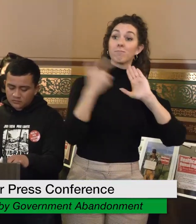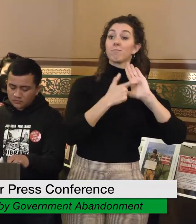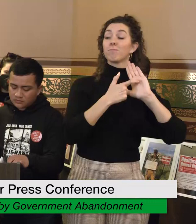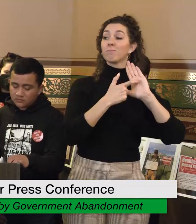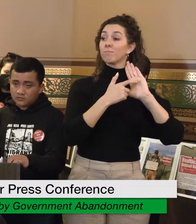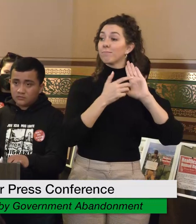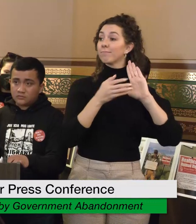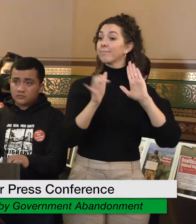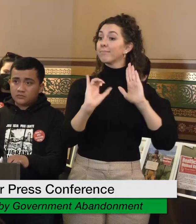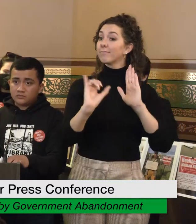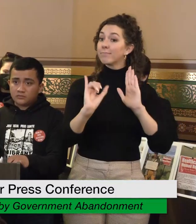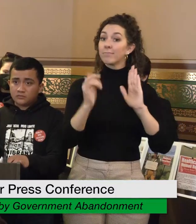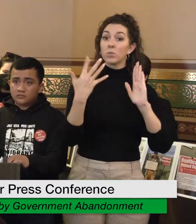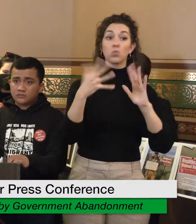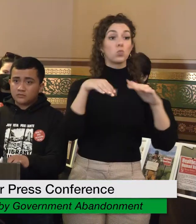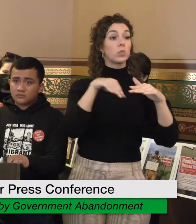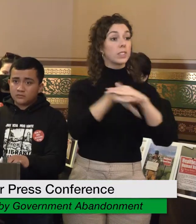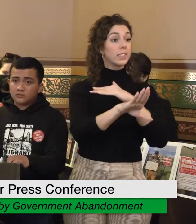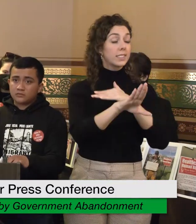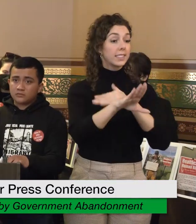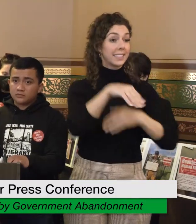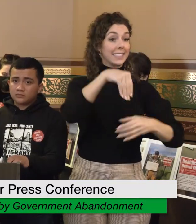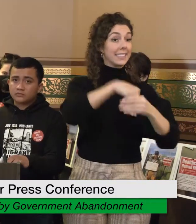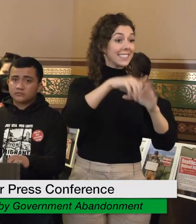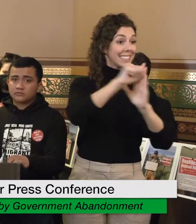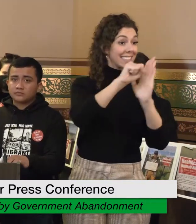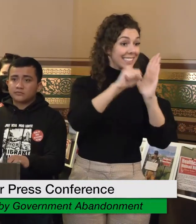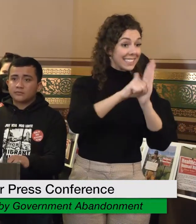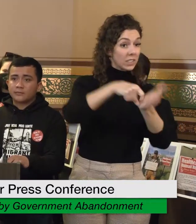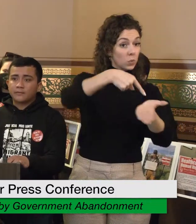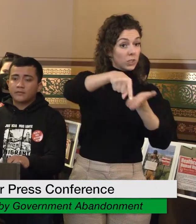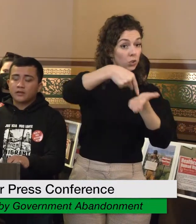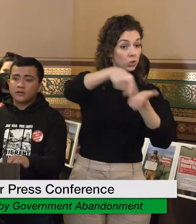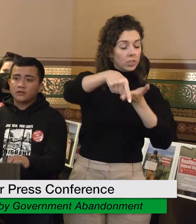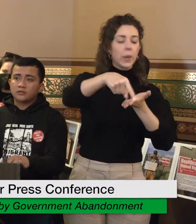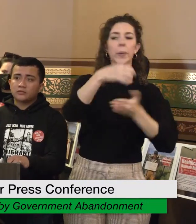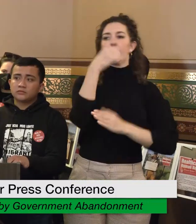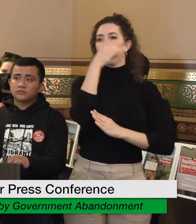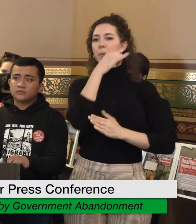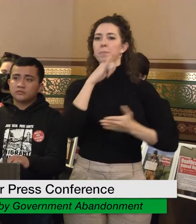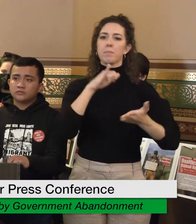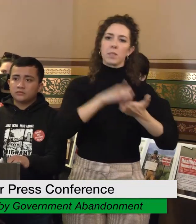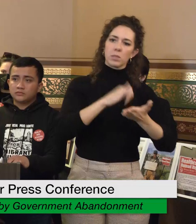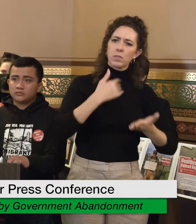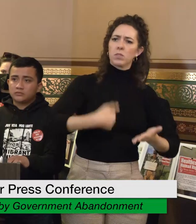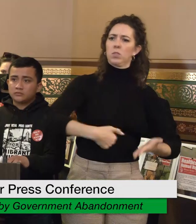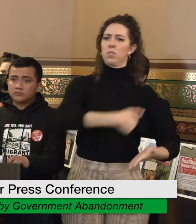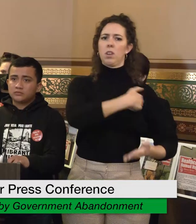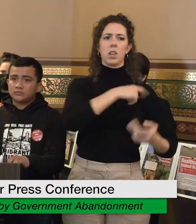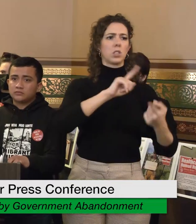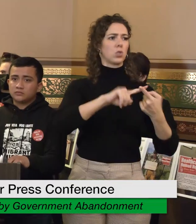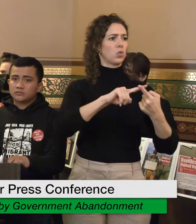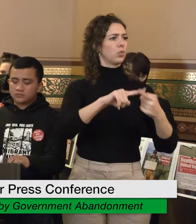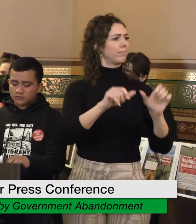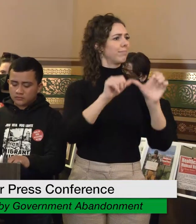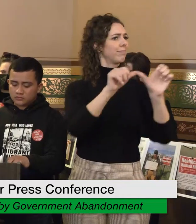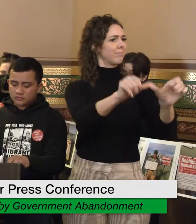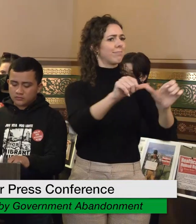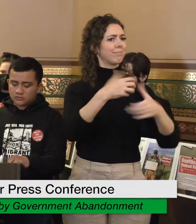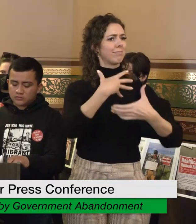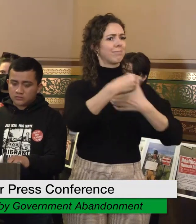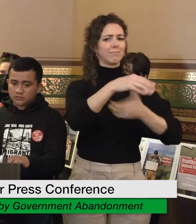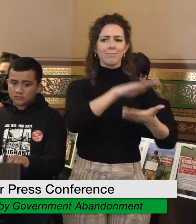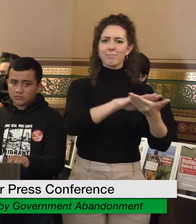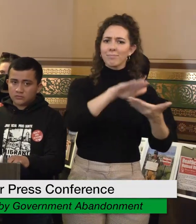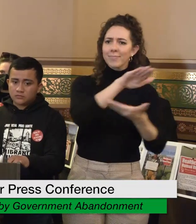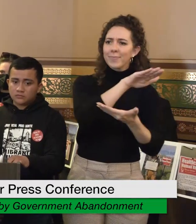we don't get recognized when we want to access in-state tuition, making it impossible for us, to pursue that dream.